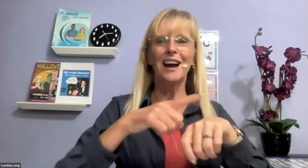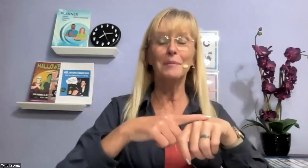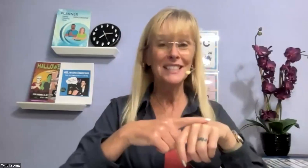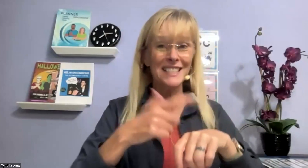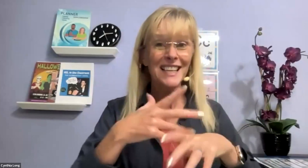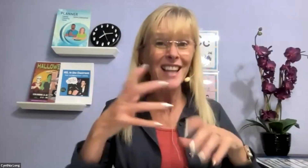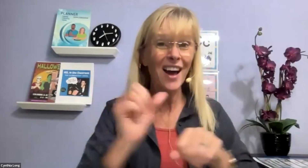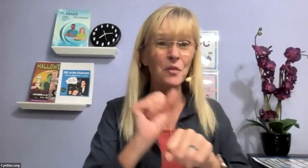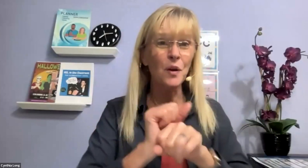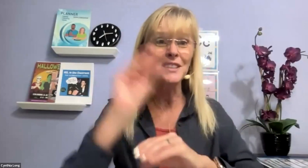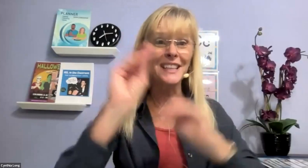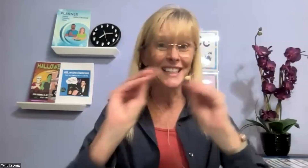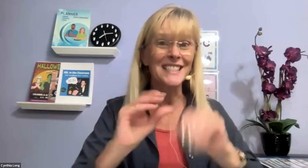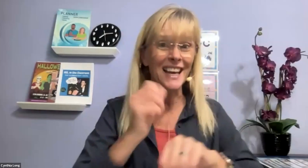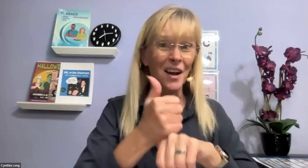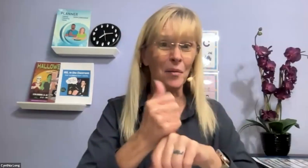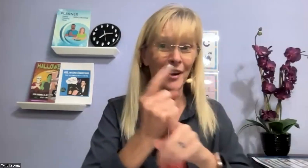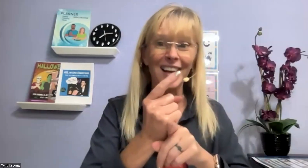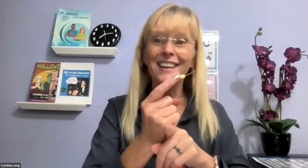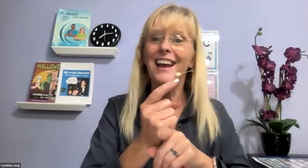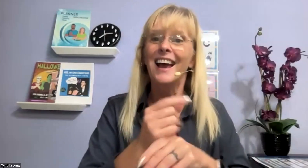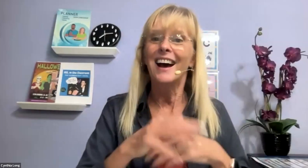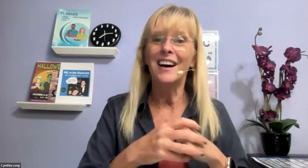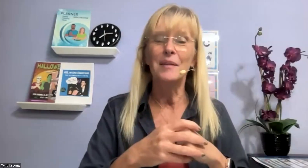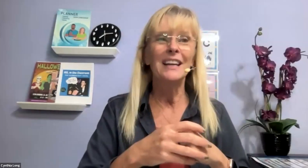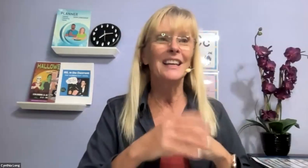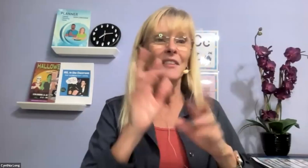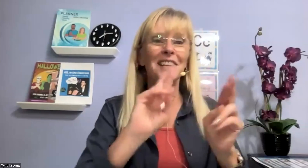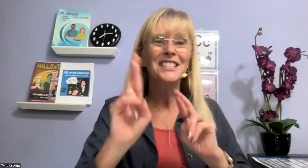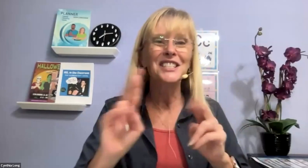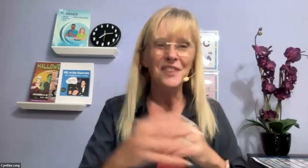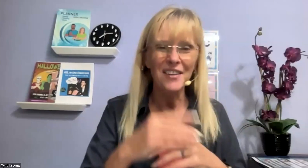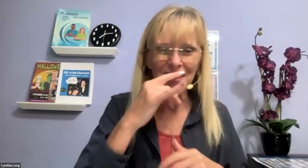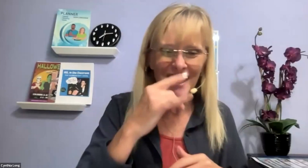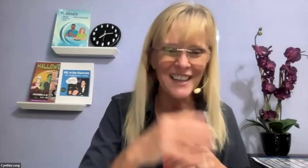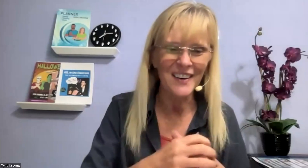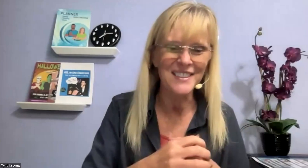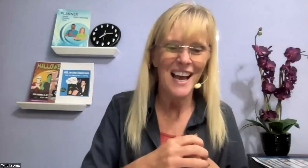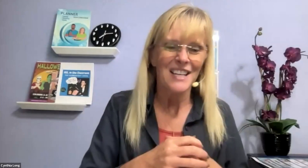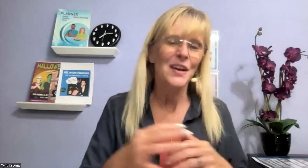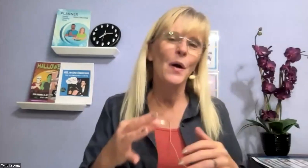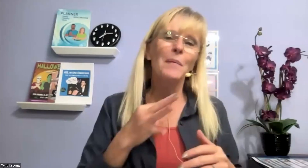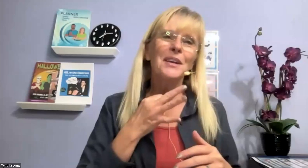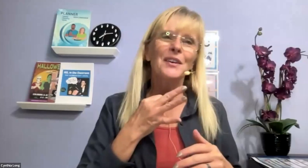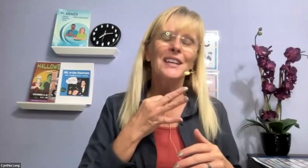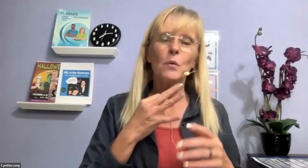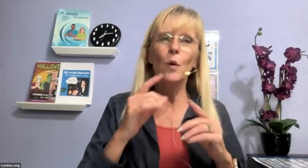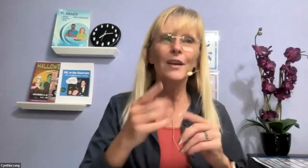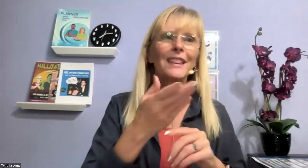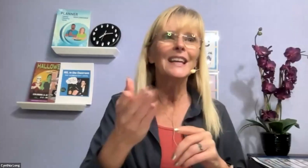time, because it's a lot of work to get it set up, right? And get everything just right for the kiddos. So I'm curious, what are things